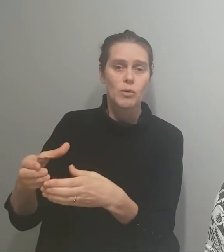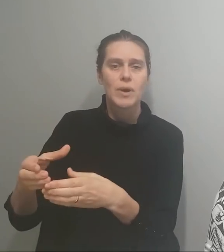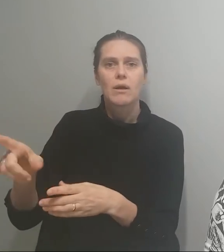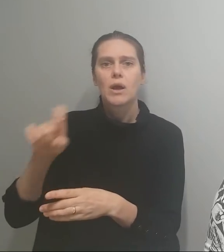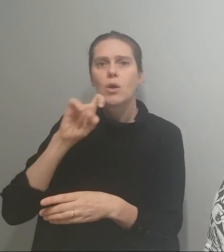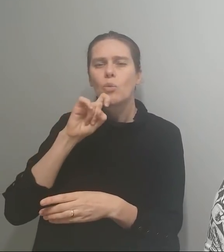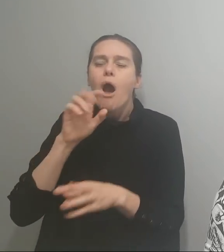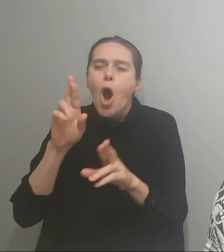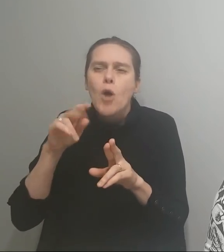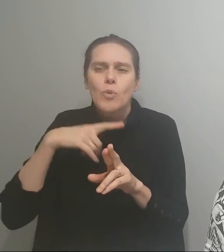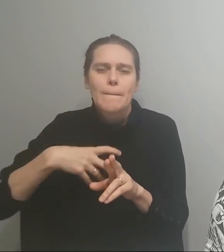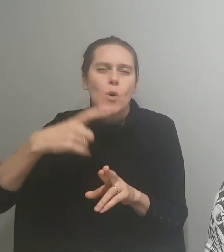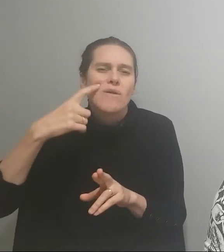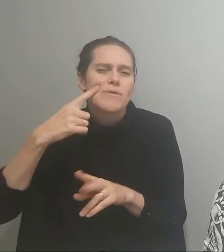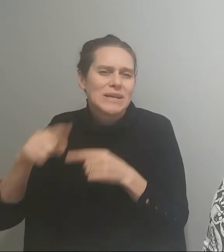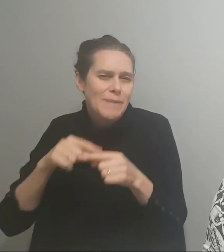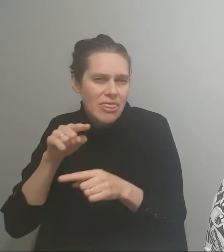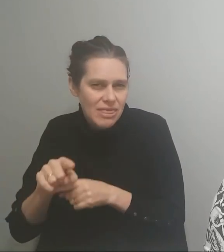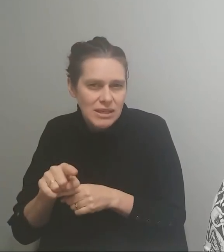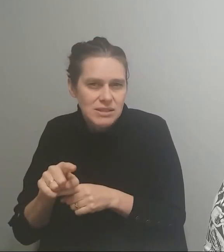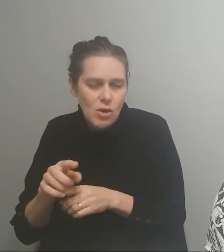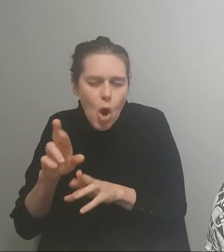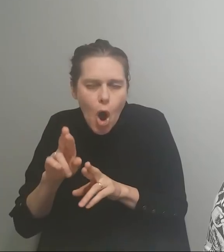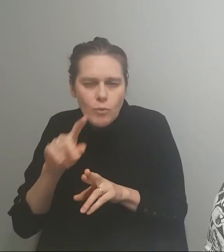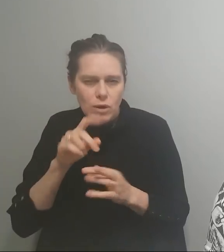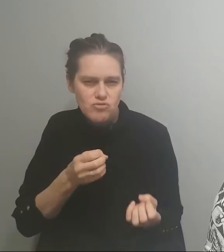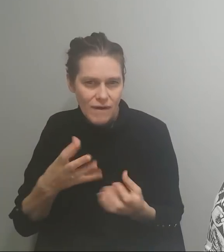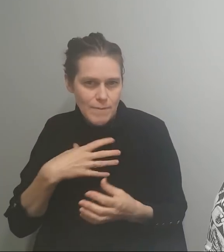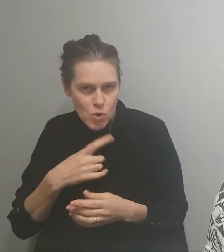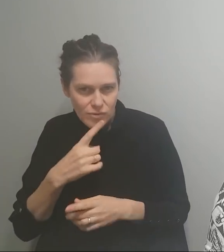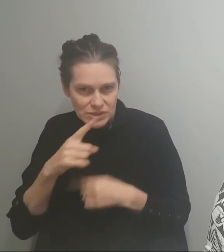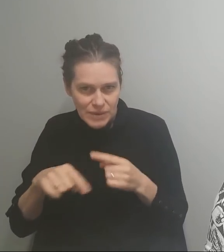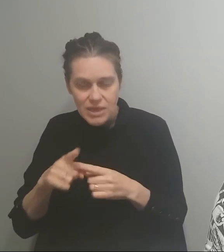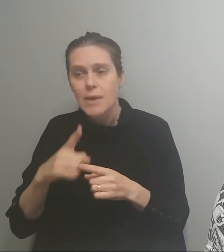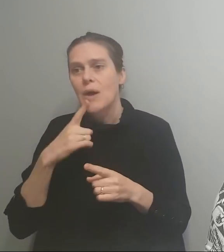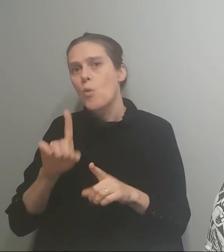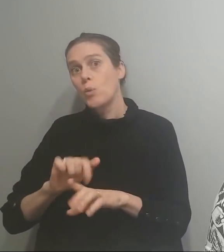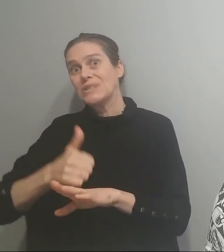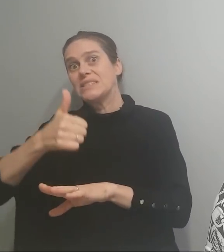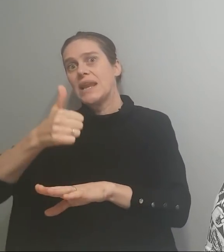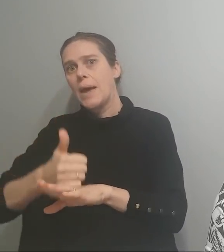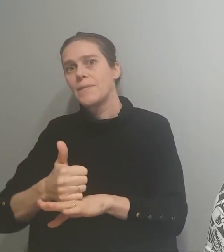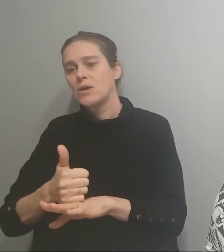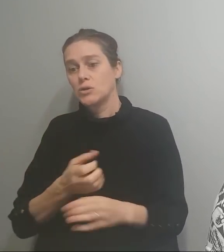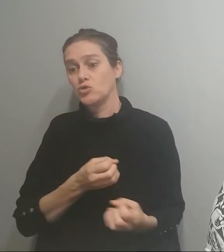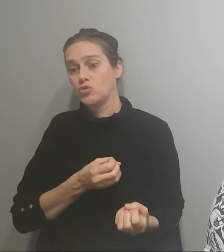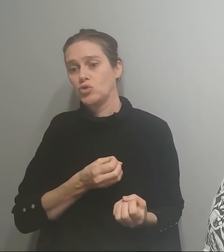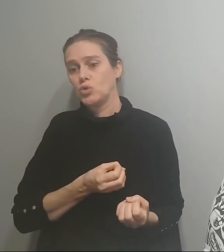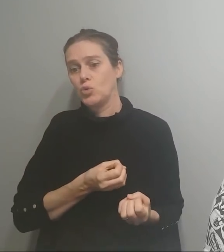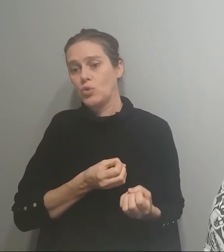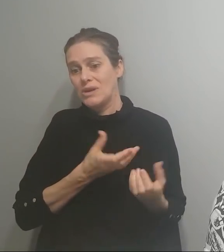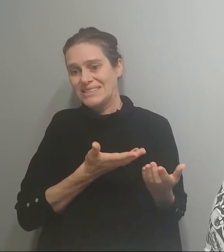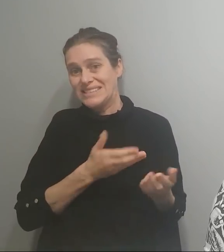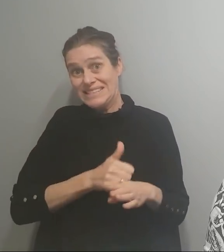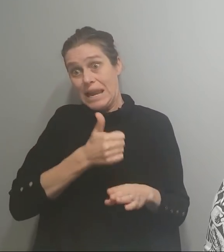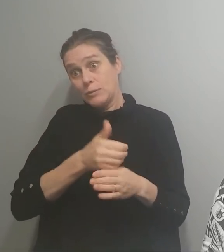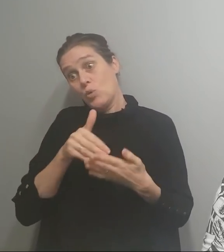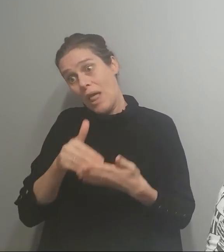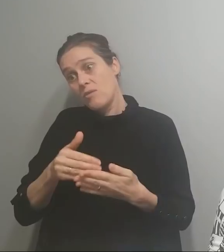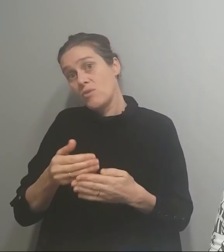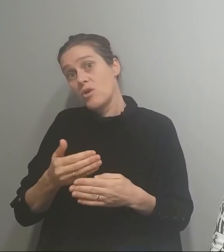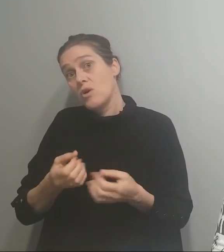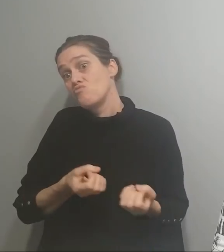about what we're going to put in place in terms of supporting providers up to the 1st of October and after that.